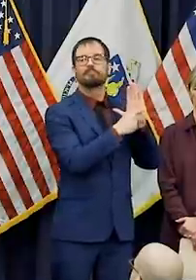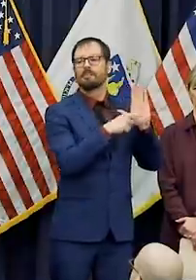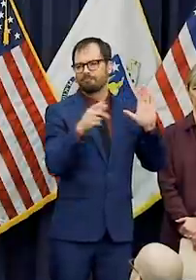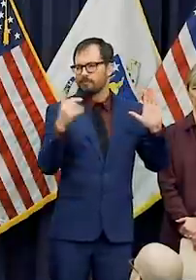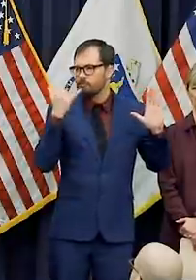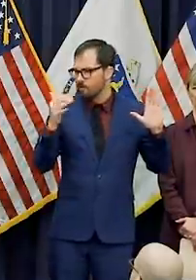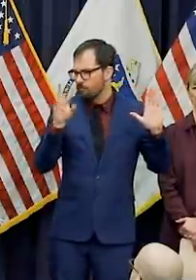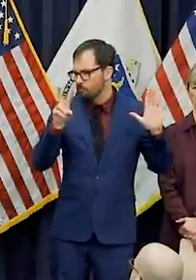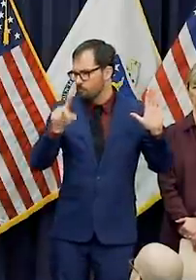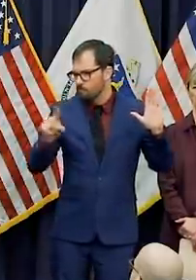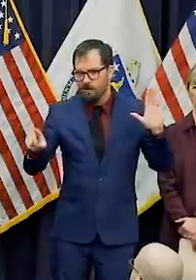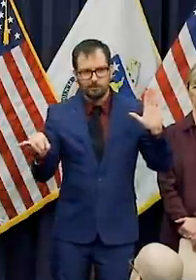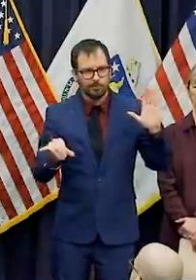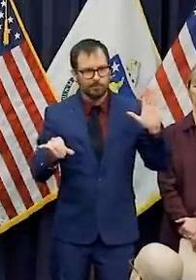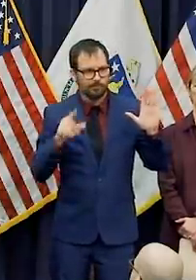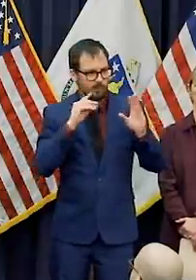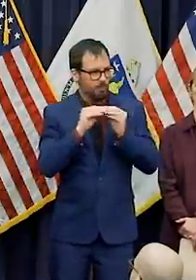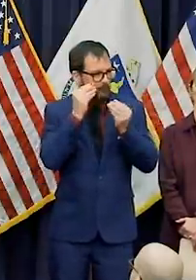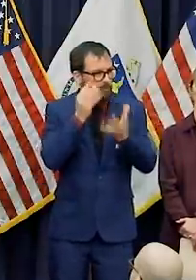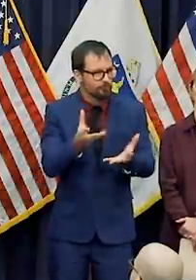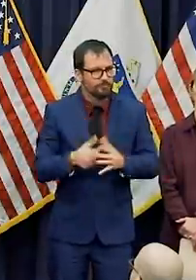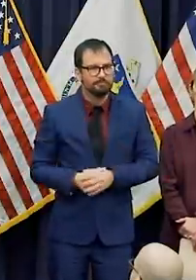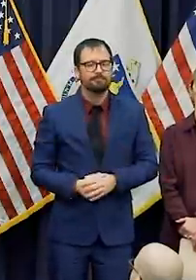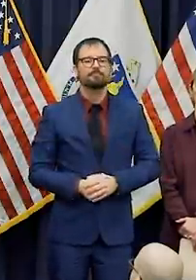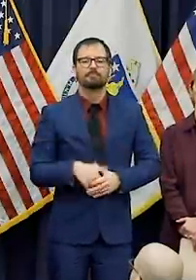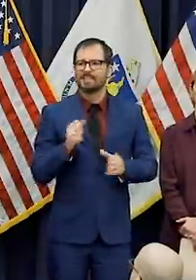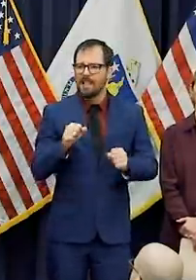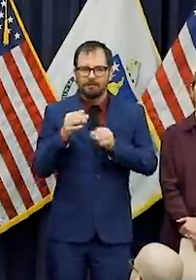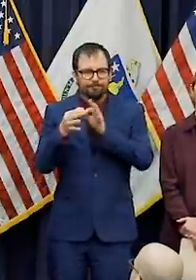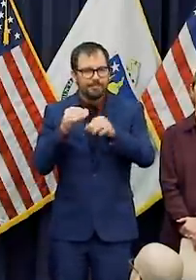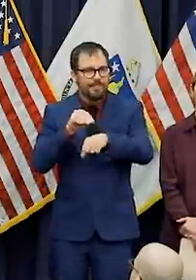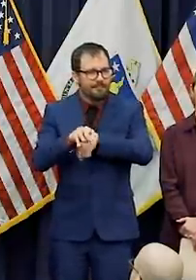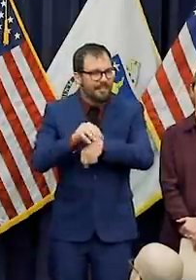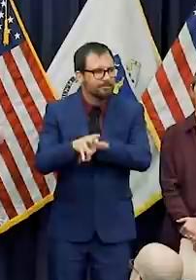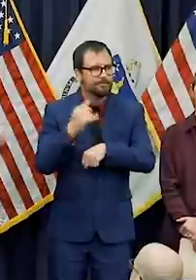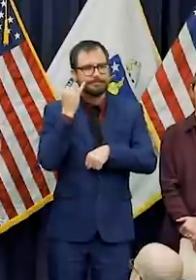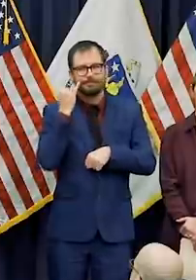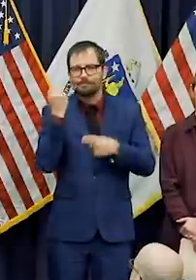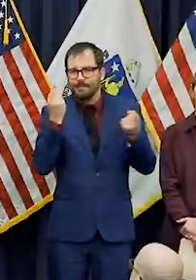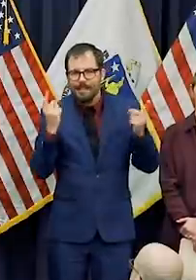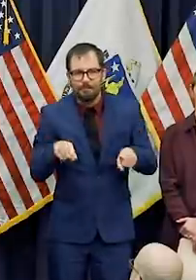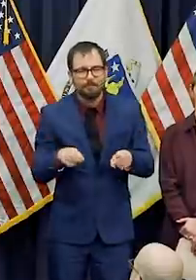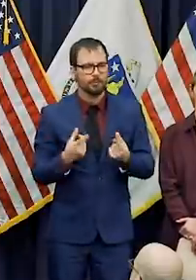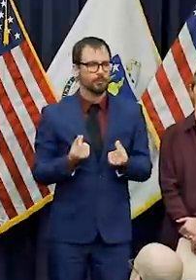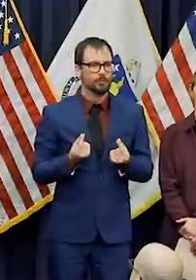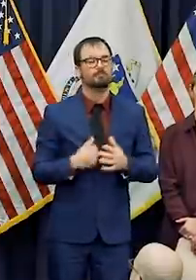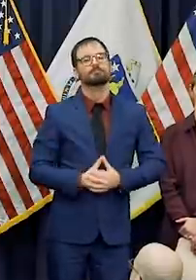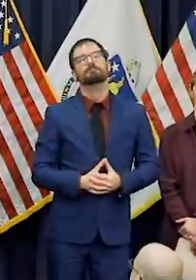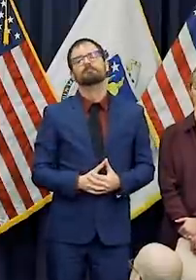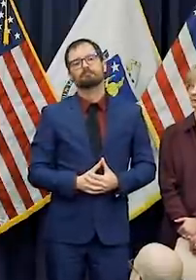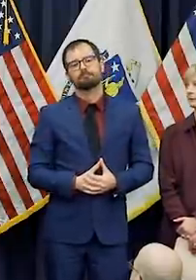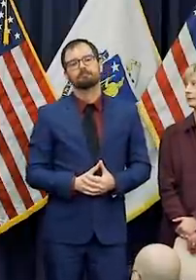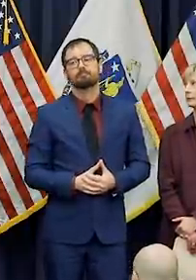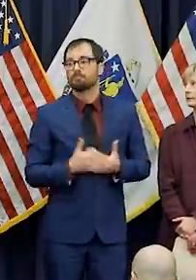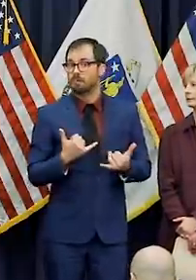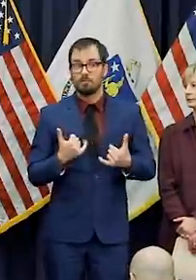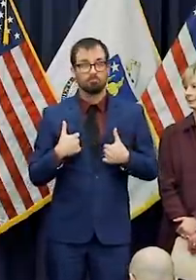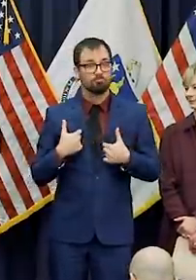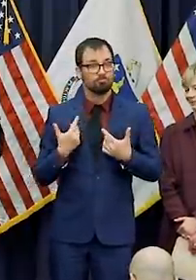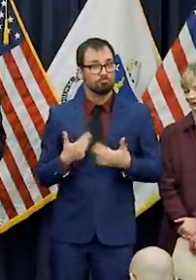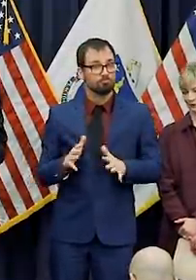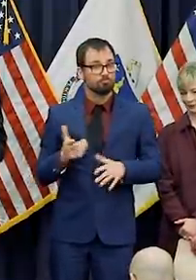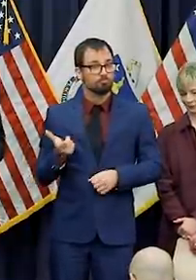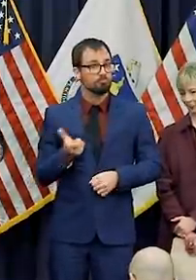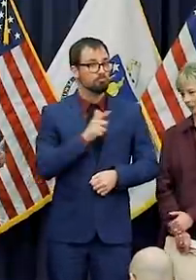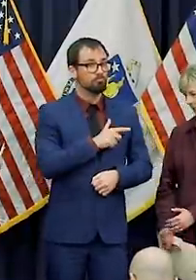mass.gov/noplanprepare for helpful advice on planning for emergencies. With that, I want to turn the podium over to Secretary Mary Lou